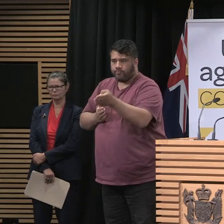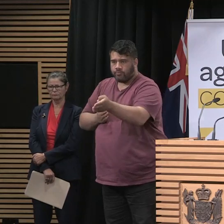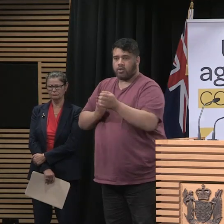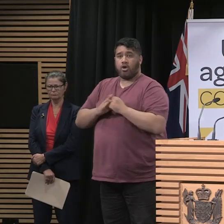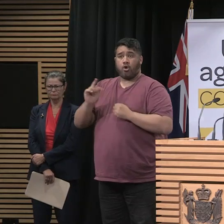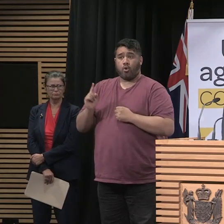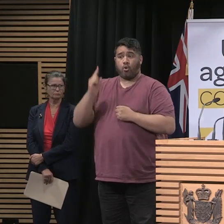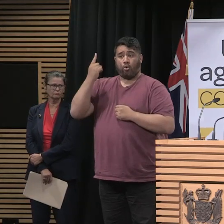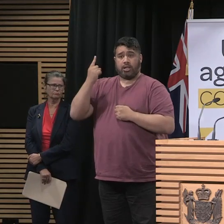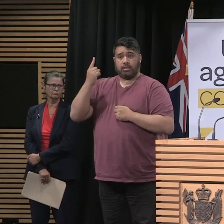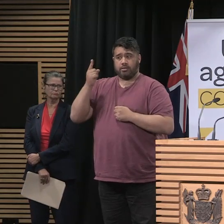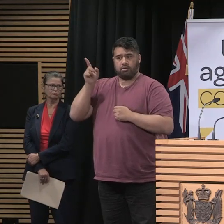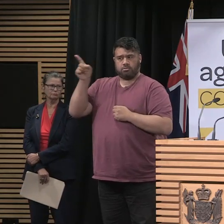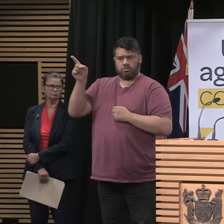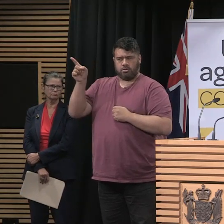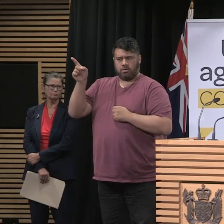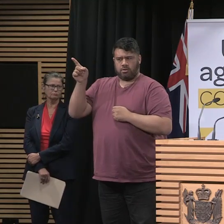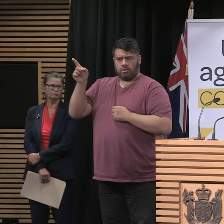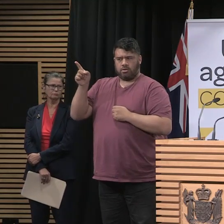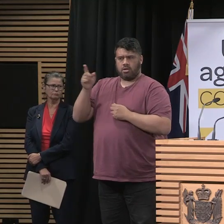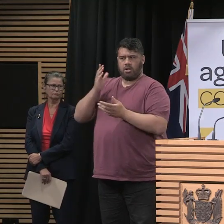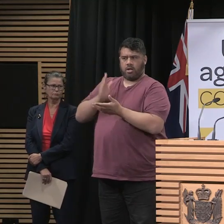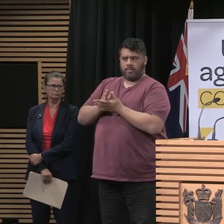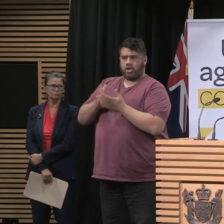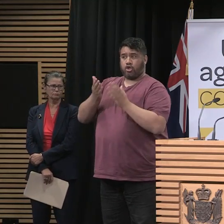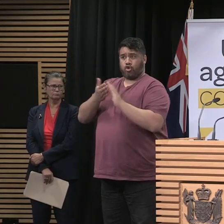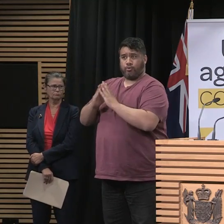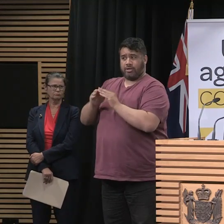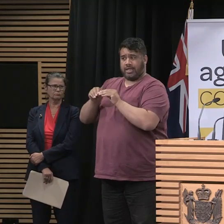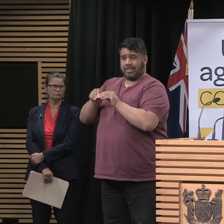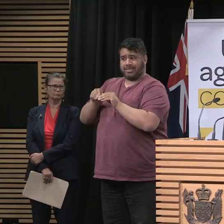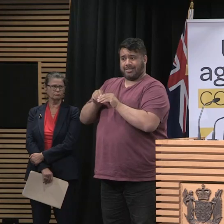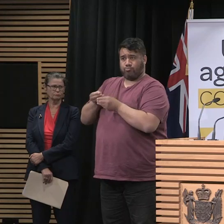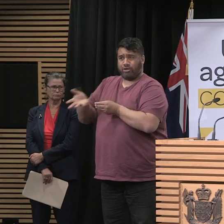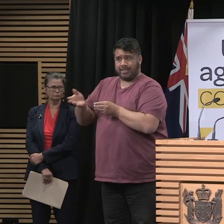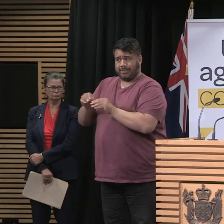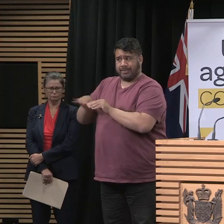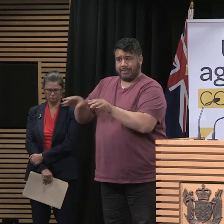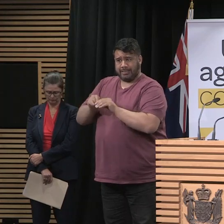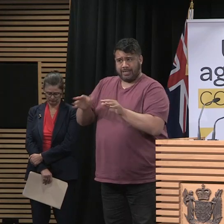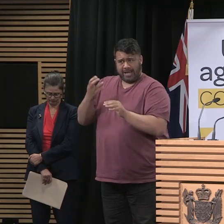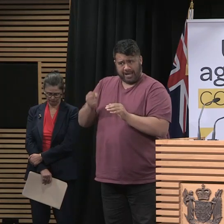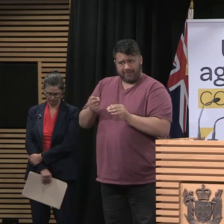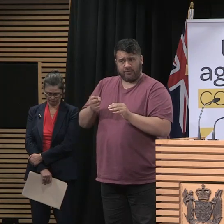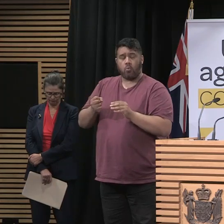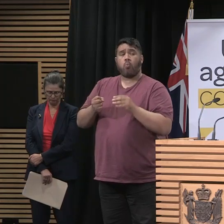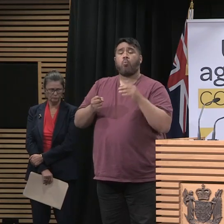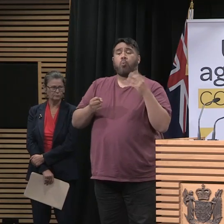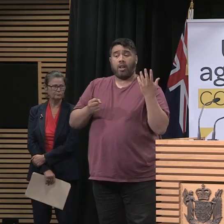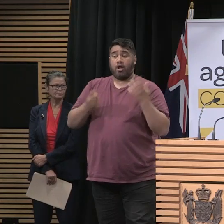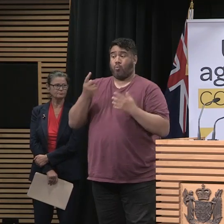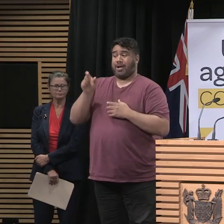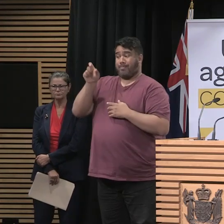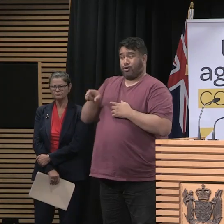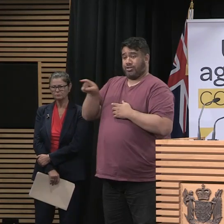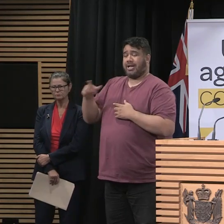transmission are yet? Let me think. So yes, there is one person who is in